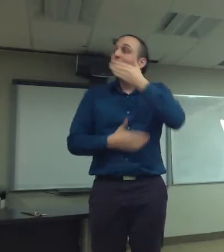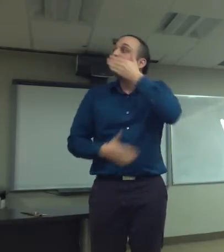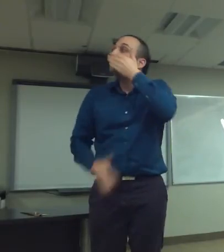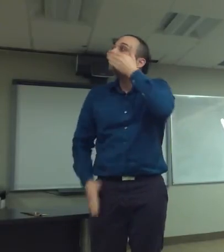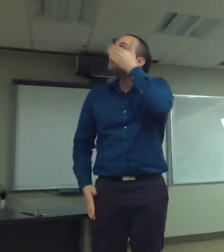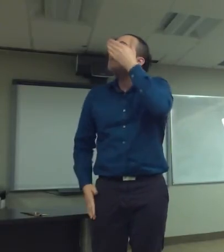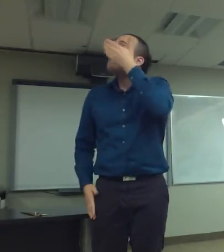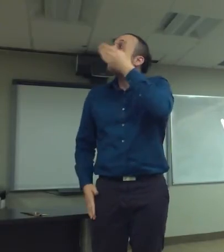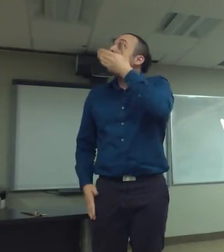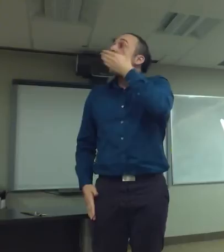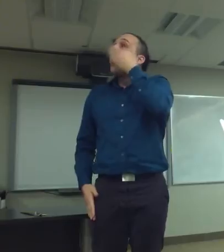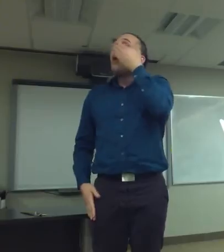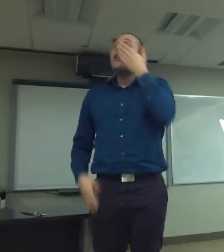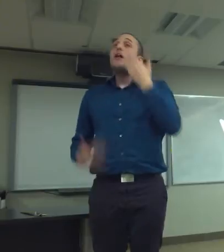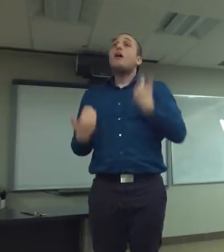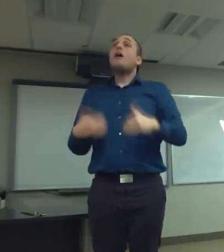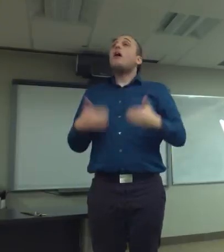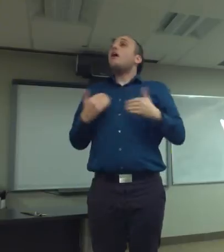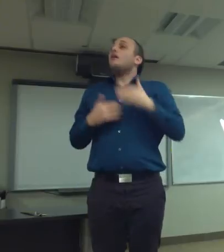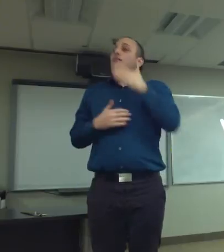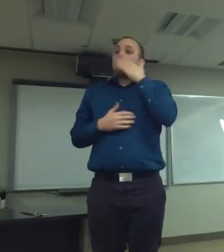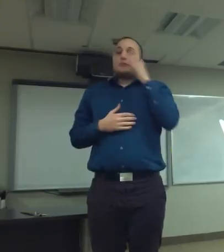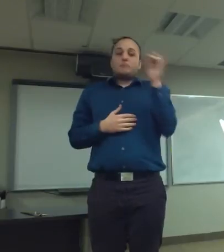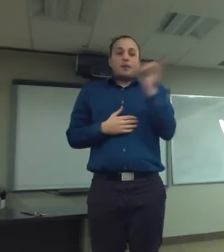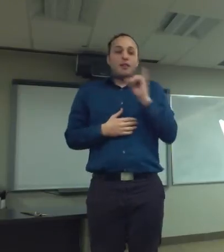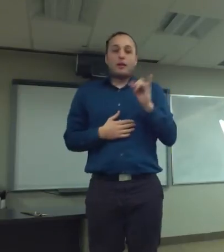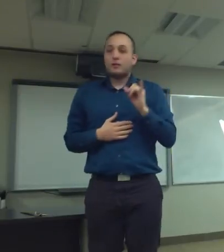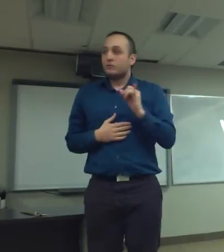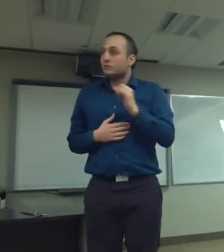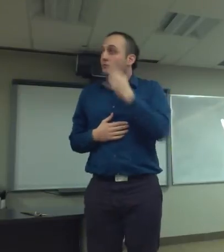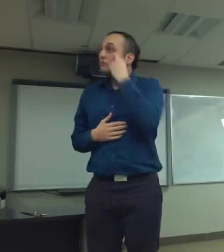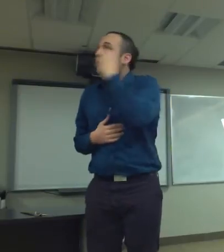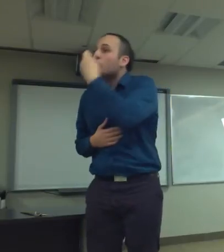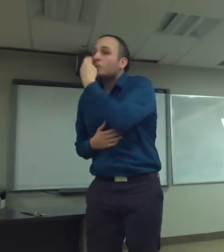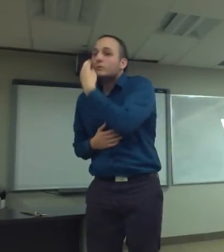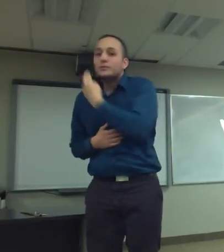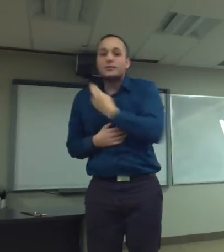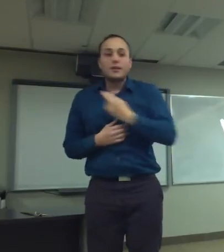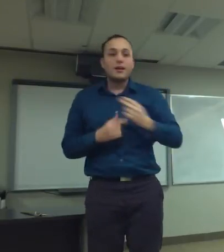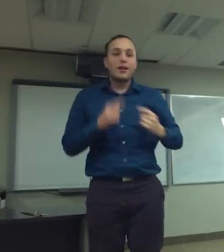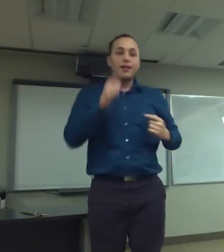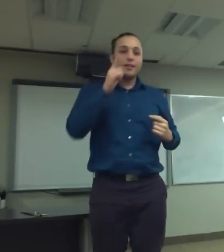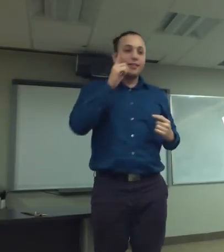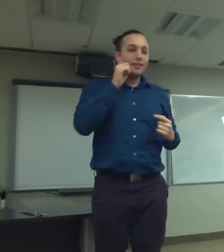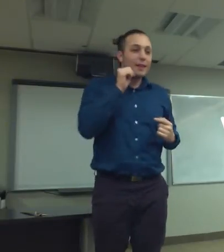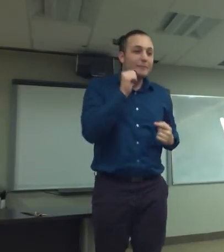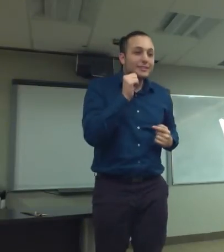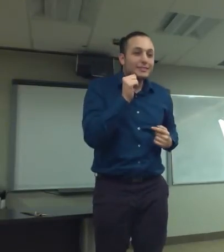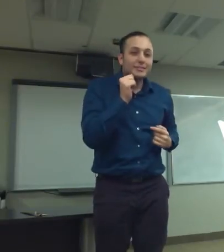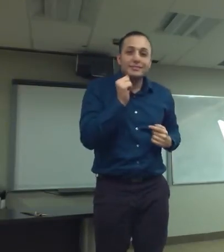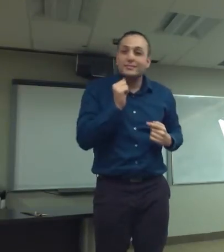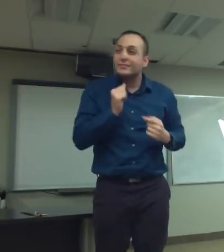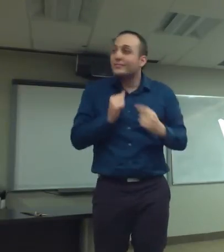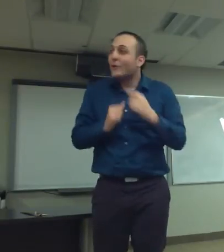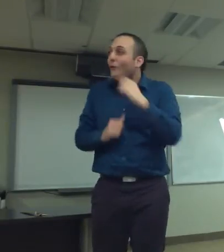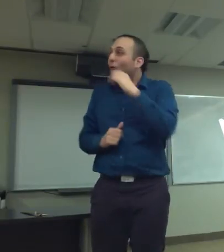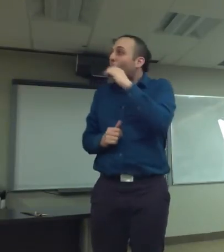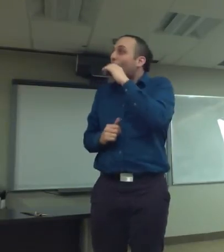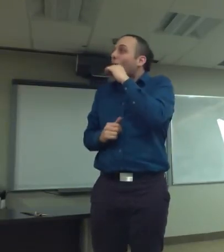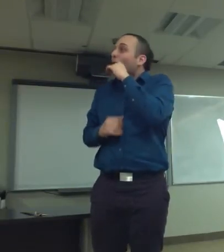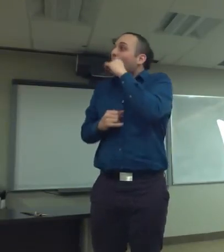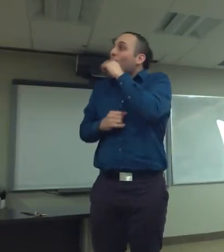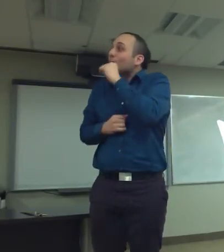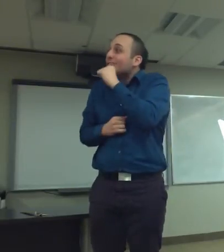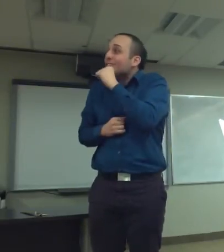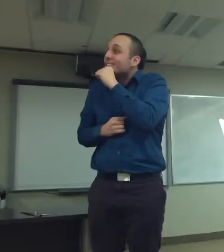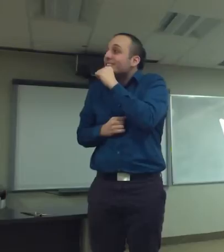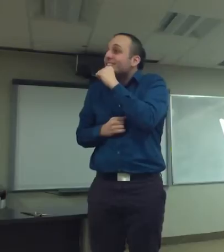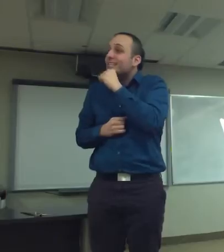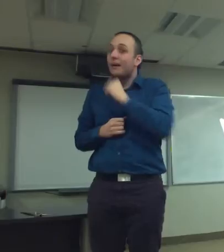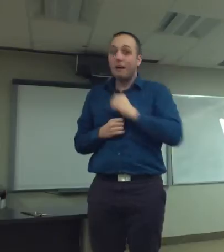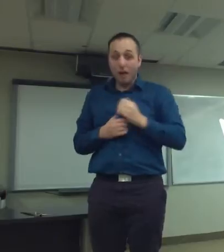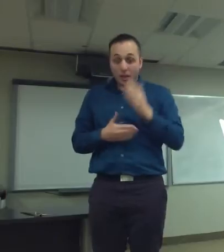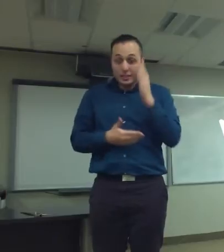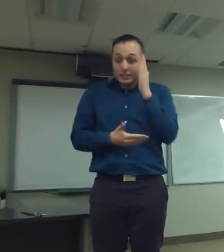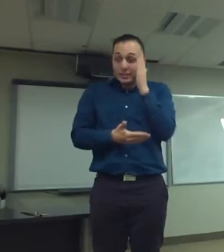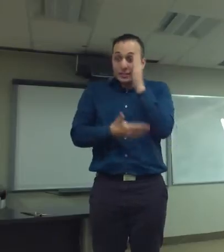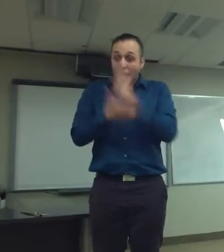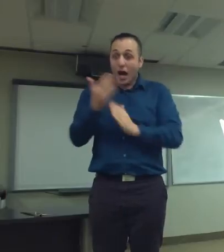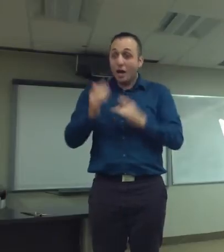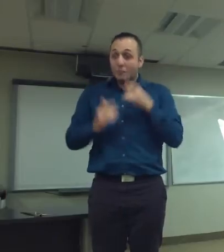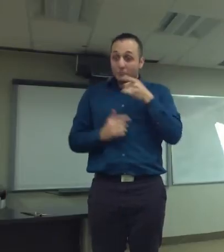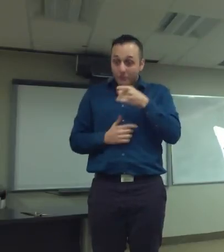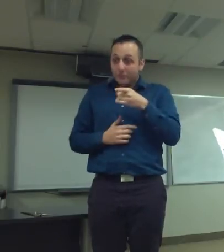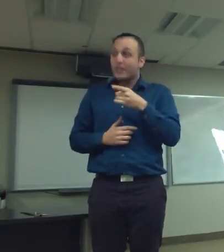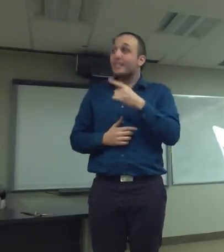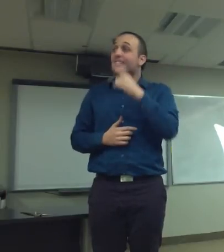They have ones that smell like roses and lemons and oranges and even ones that smell